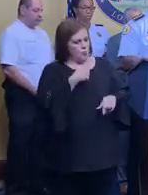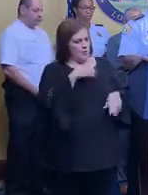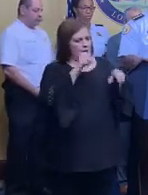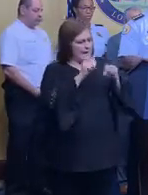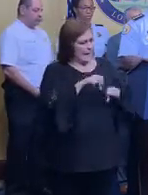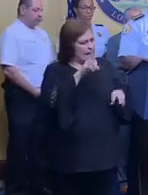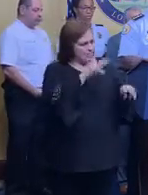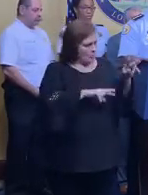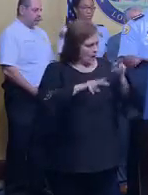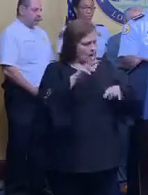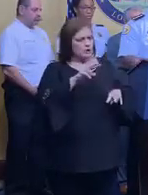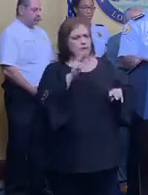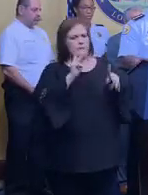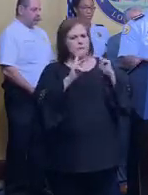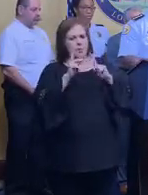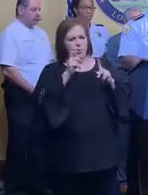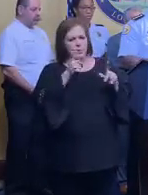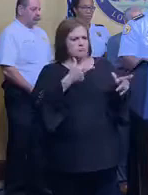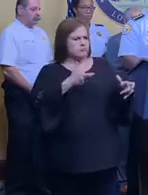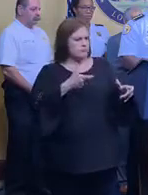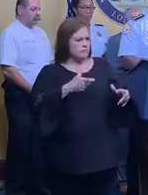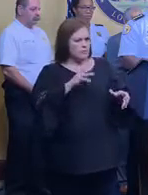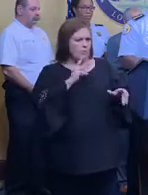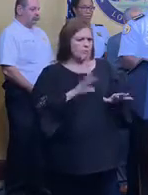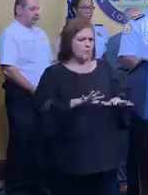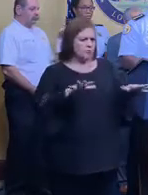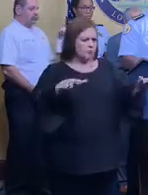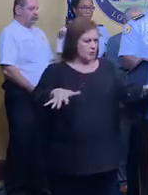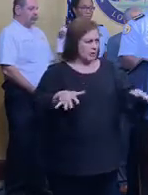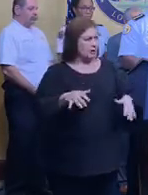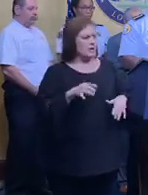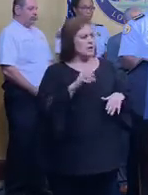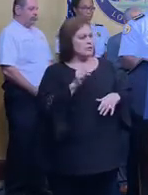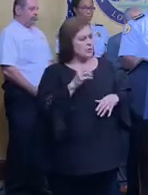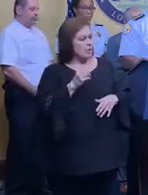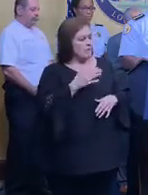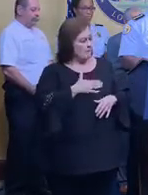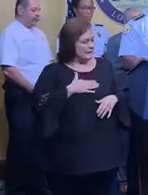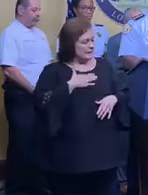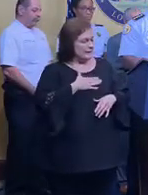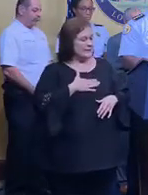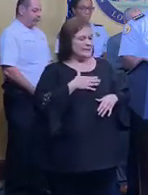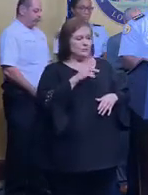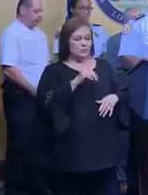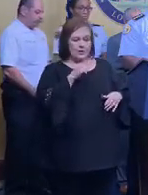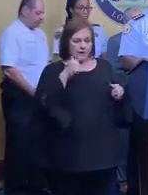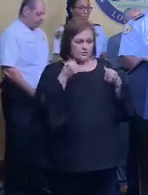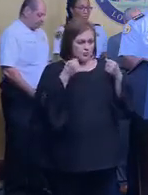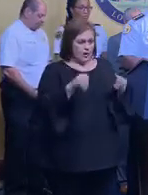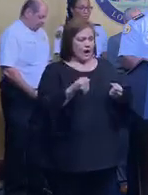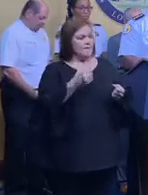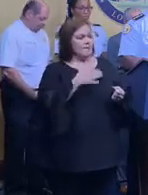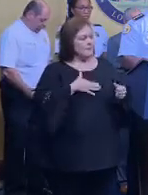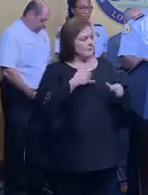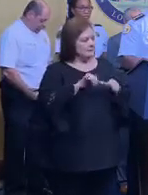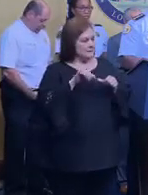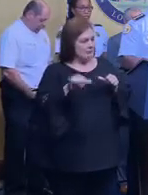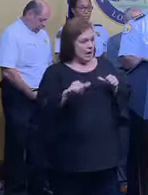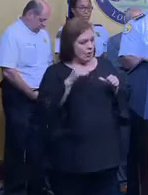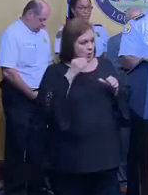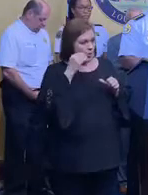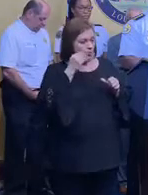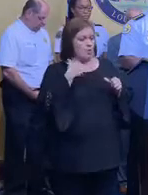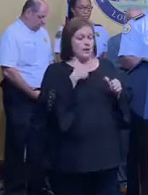this speeding, and we've encouraged over and over again, just stay off the streets, period, especially these next few days. Stay within your residence. We're asking